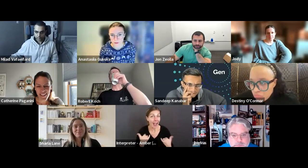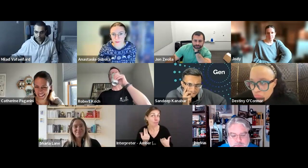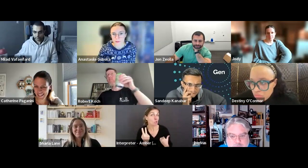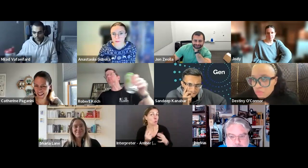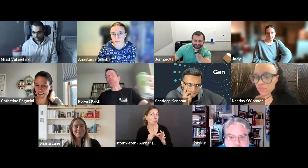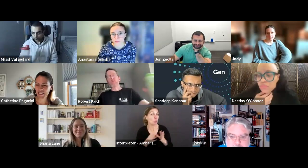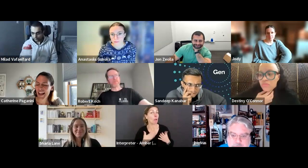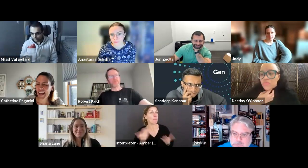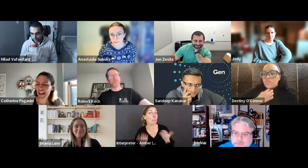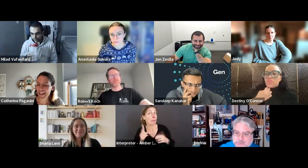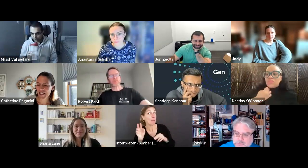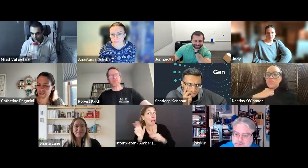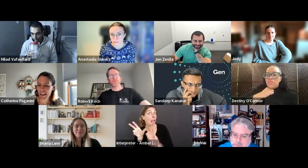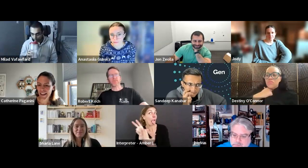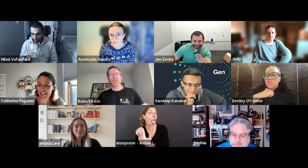interested.